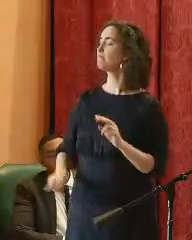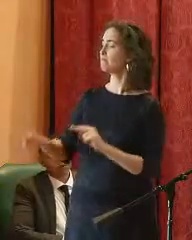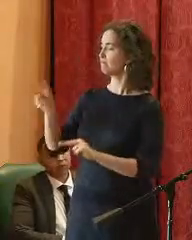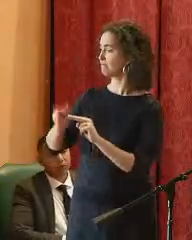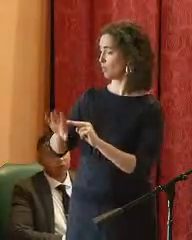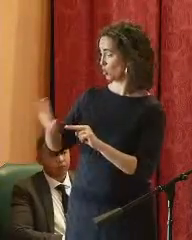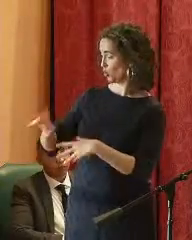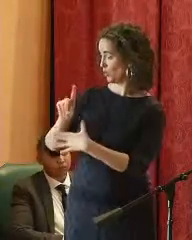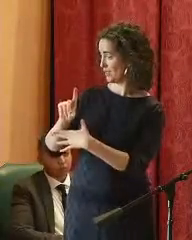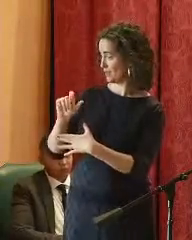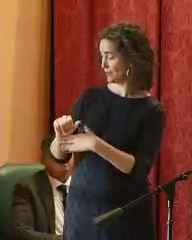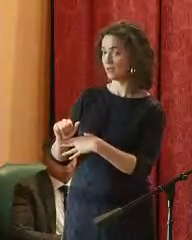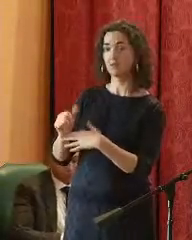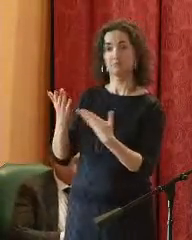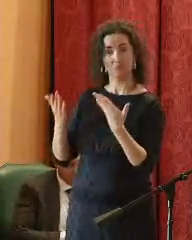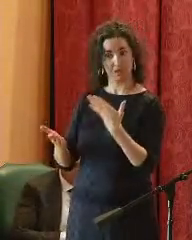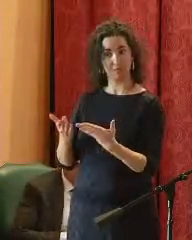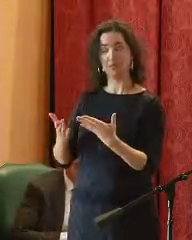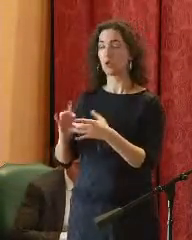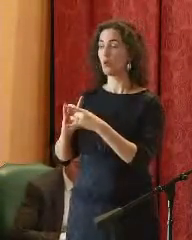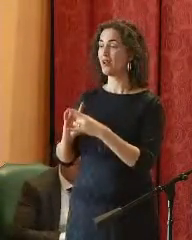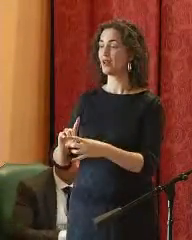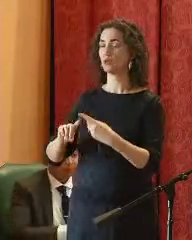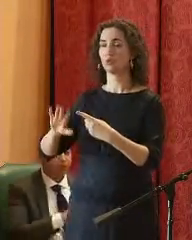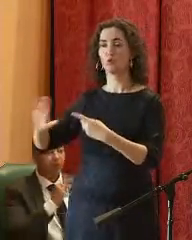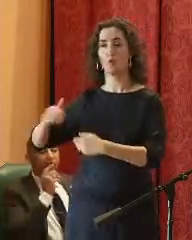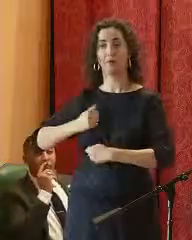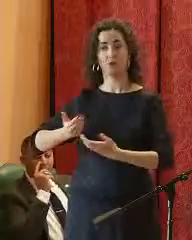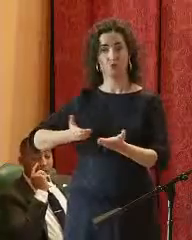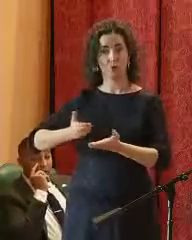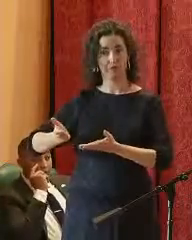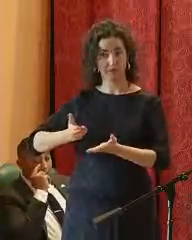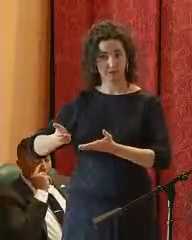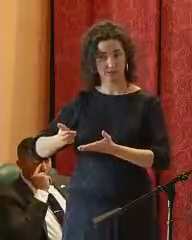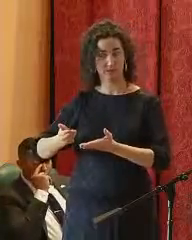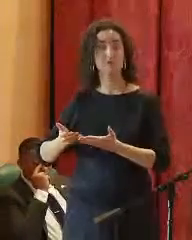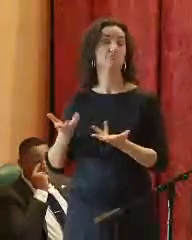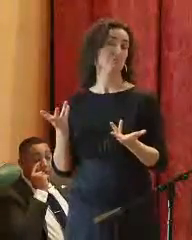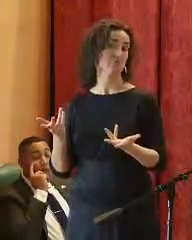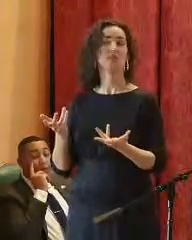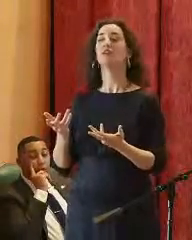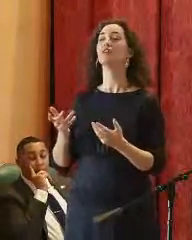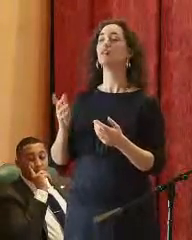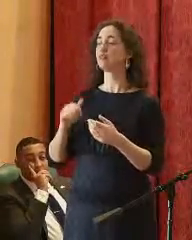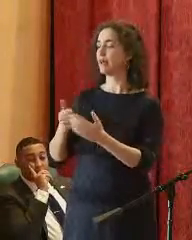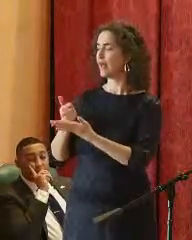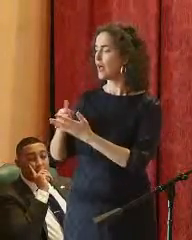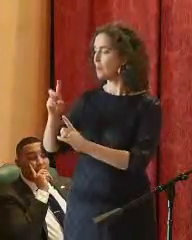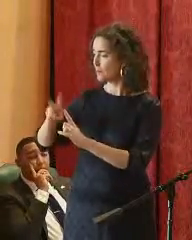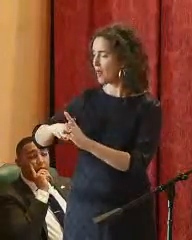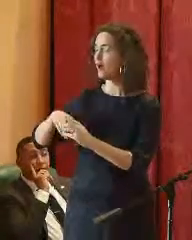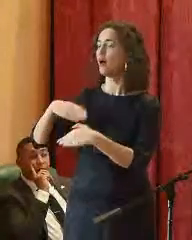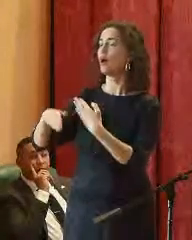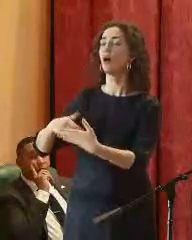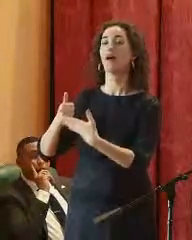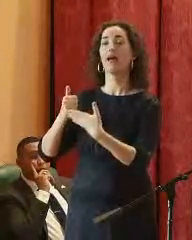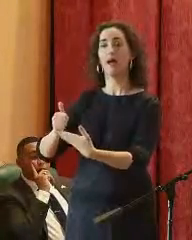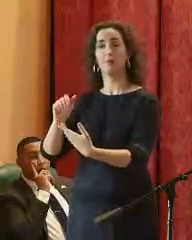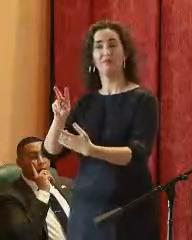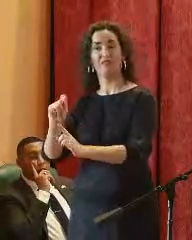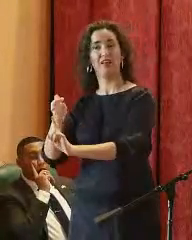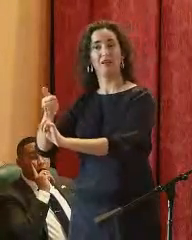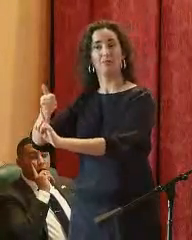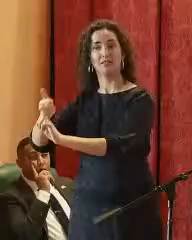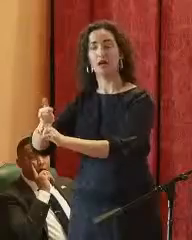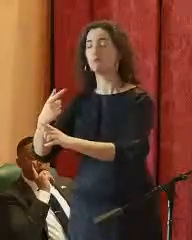disabilities they have may be service-connected. And this, in turn, assists those veterans in helping to receive